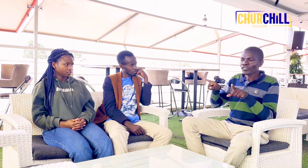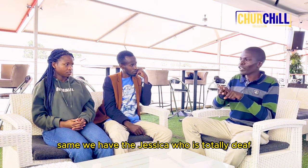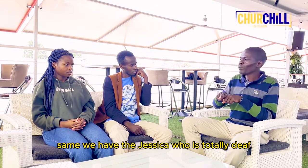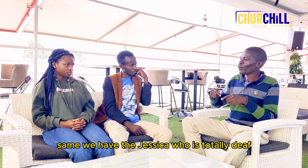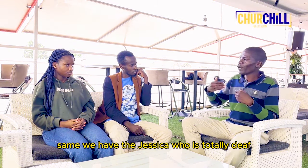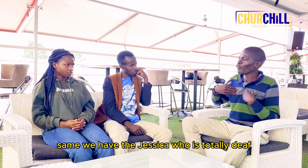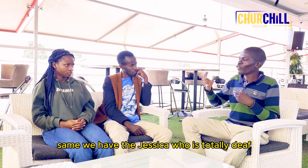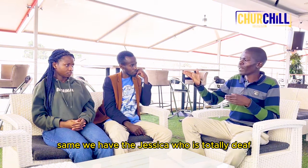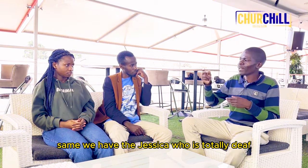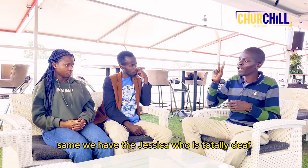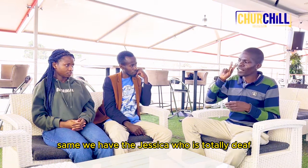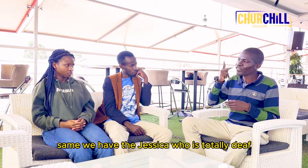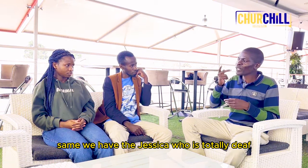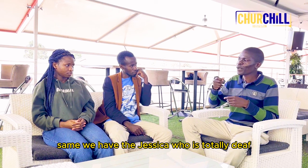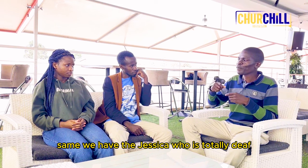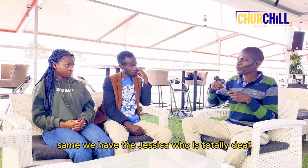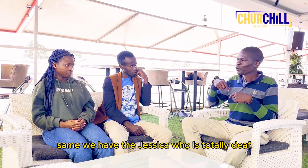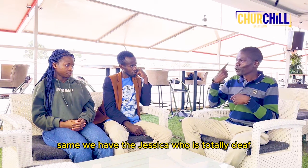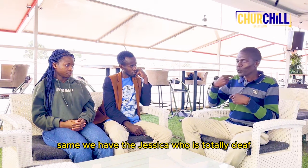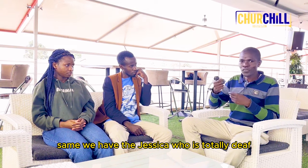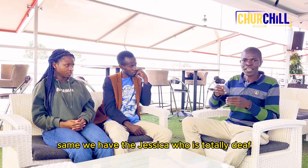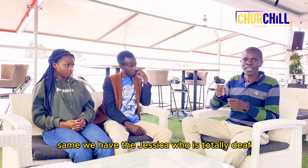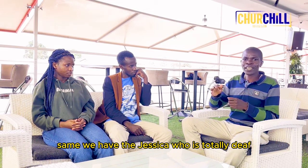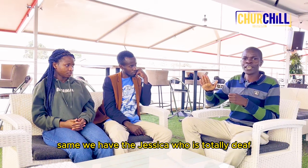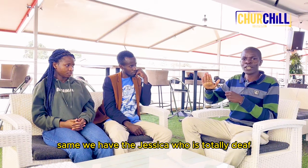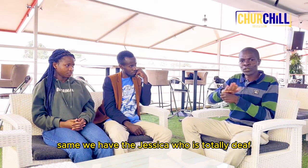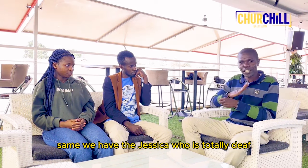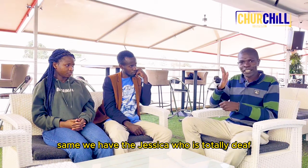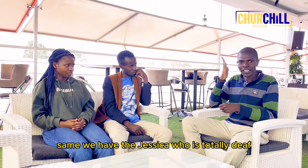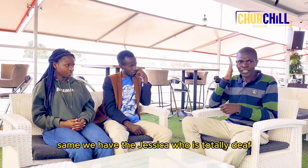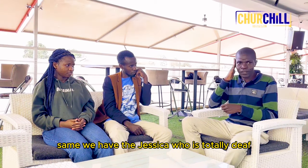Same, we have Jessica, who is totally deaf.